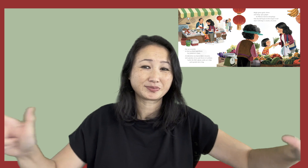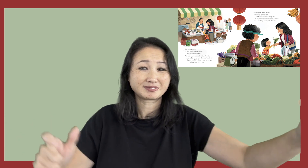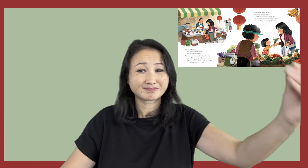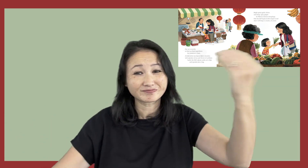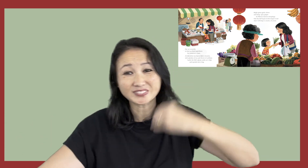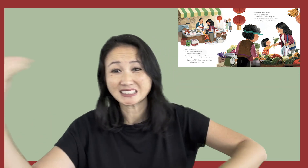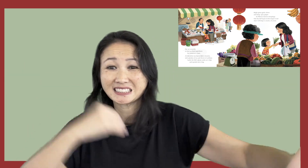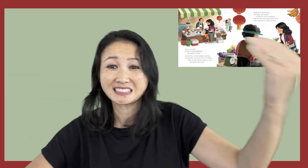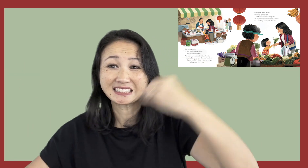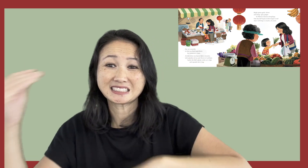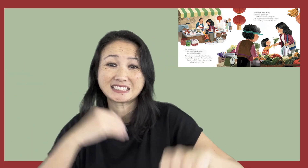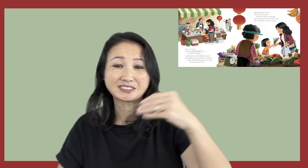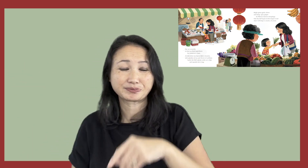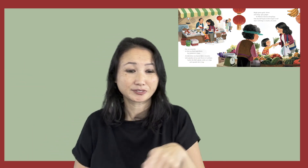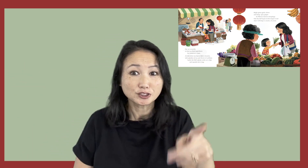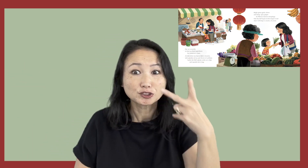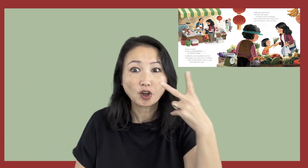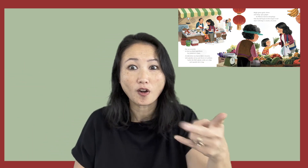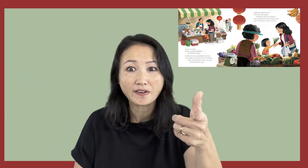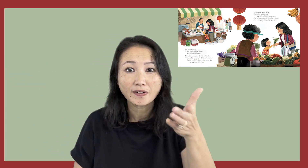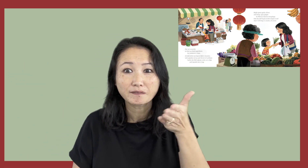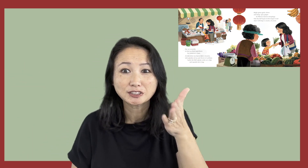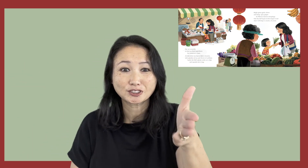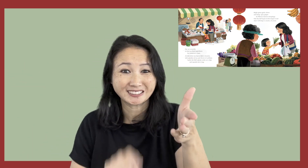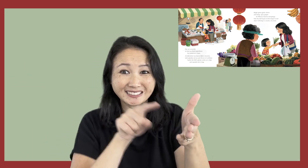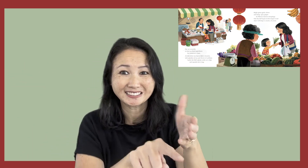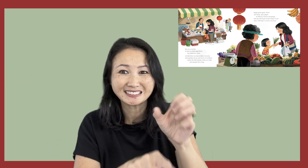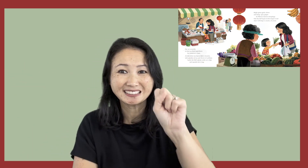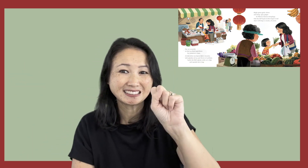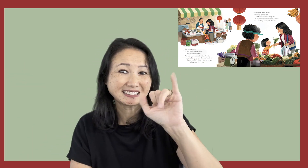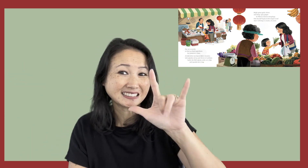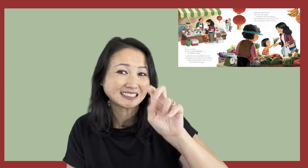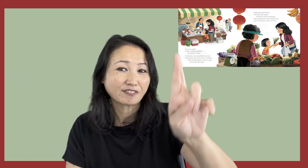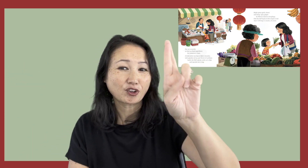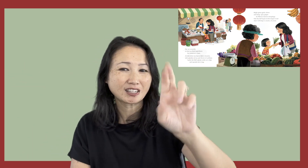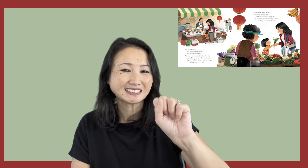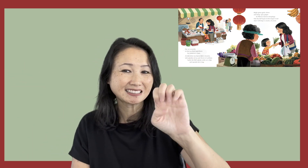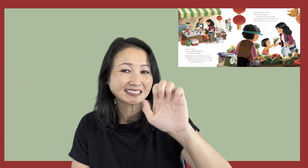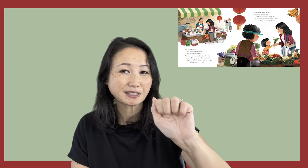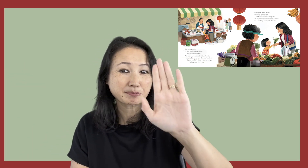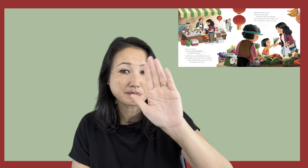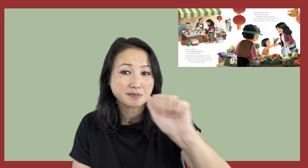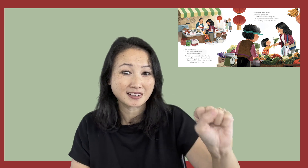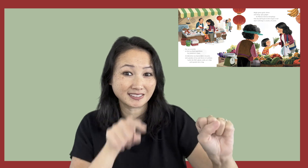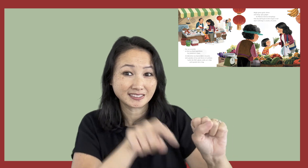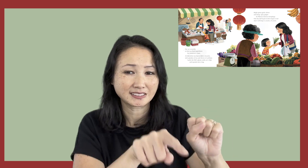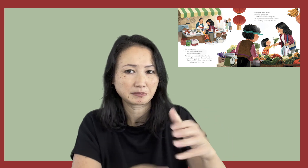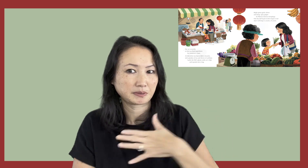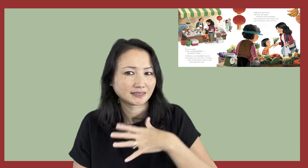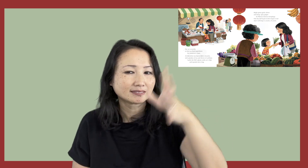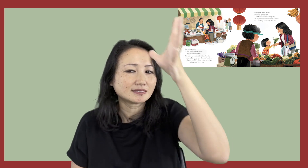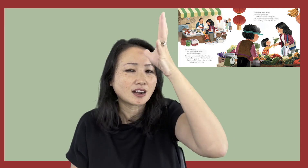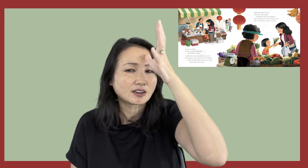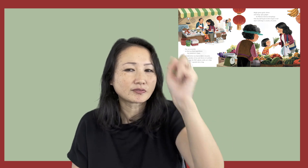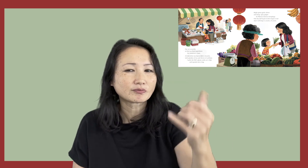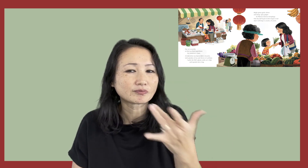For tomorrow's the big feast. A fresh silver sea bass is Baba's